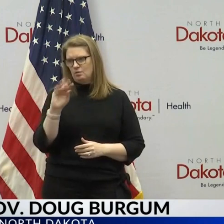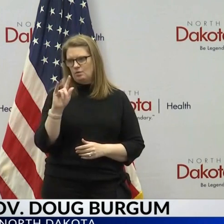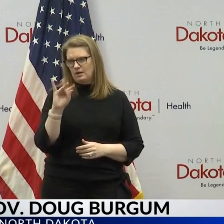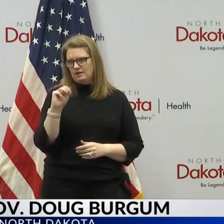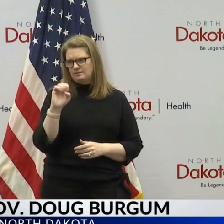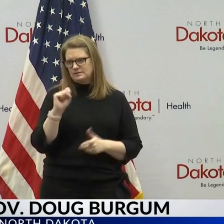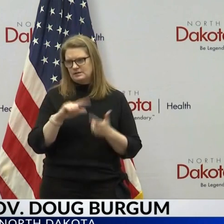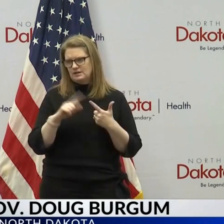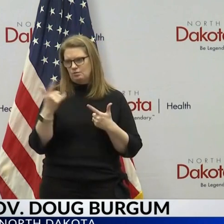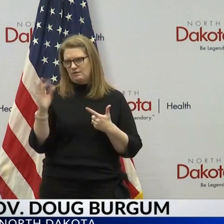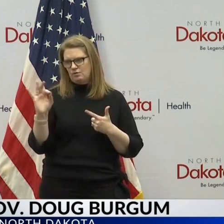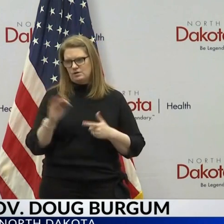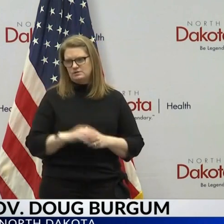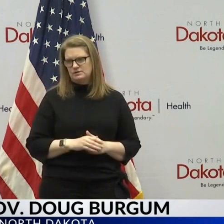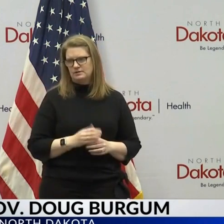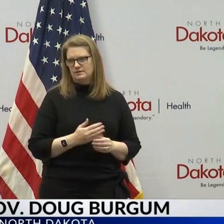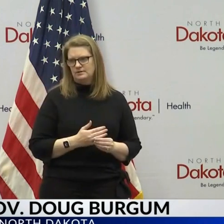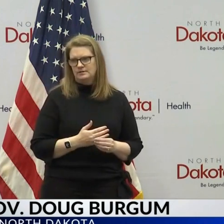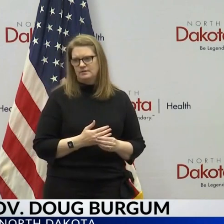Forks?